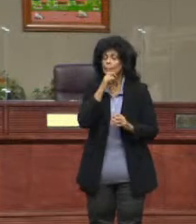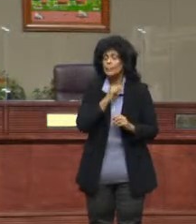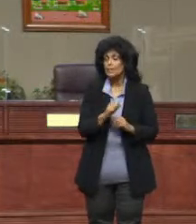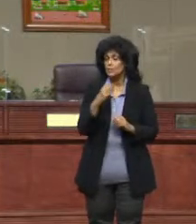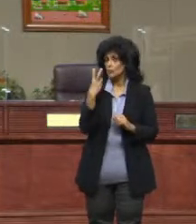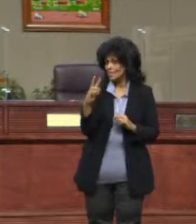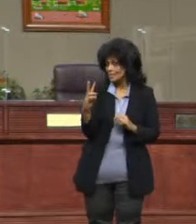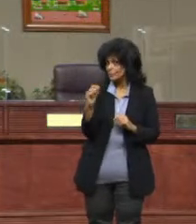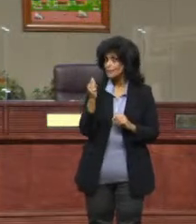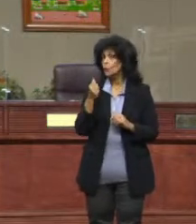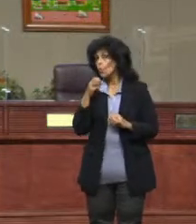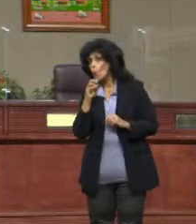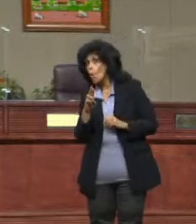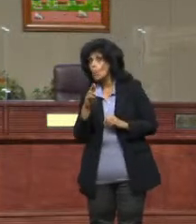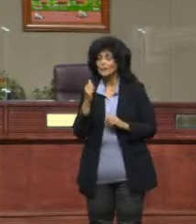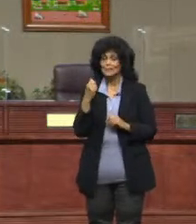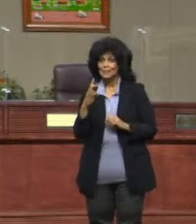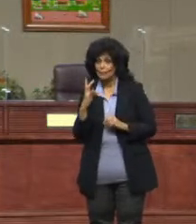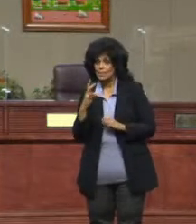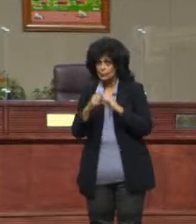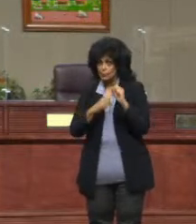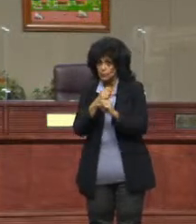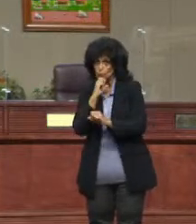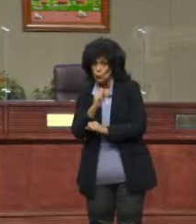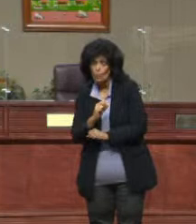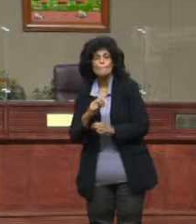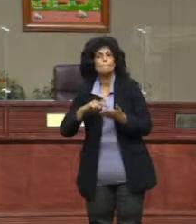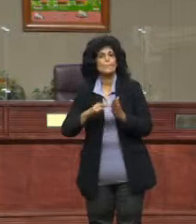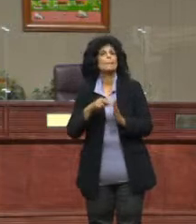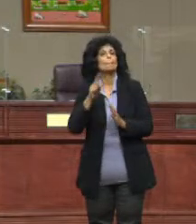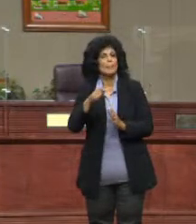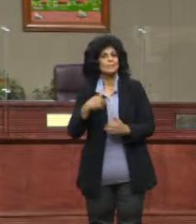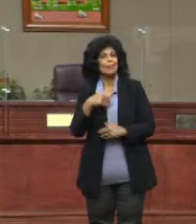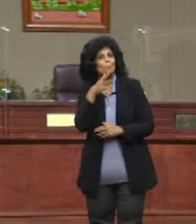your parent or guardian present at the time of the vaccination.